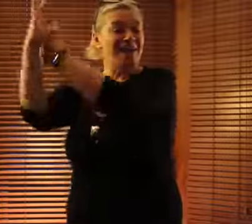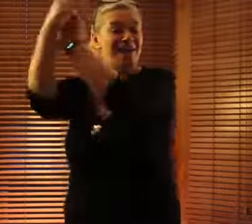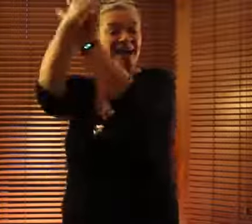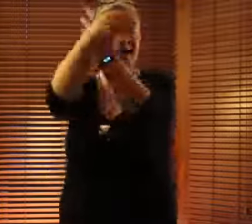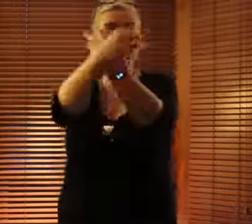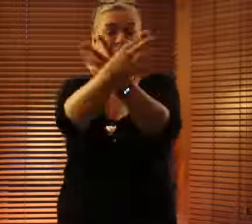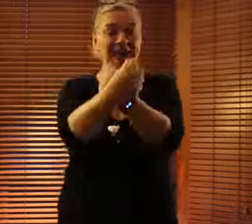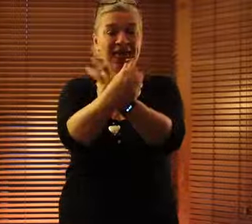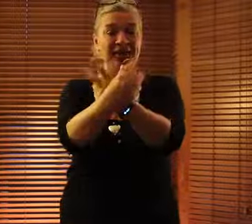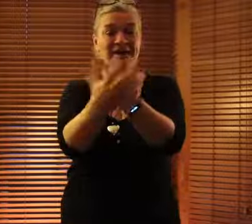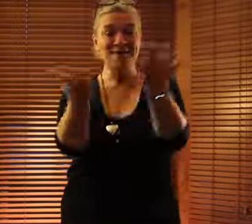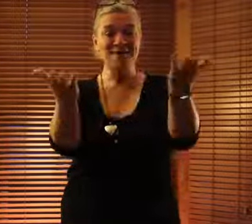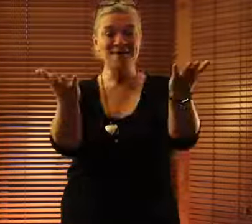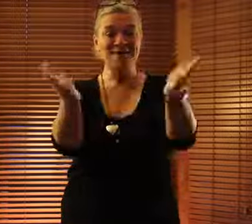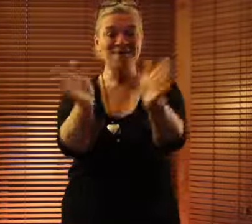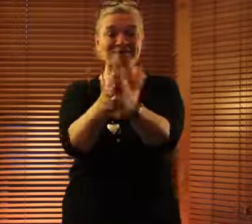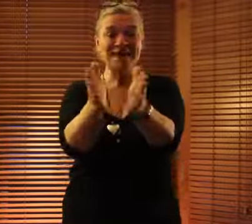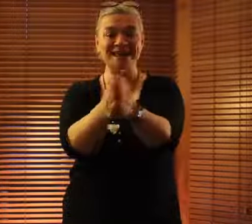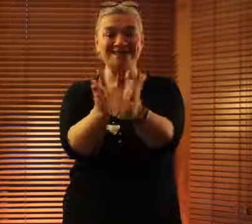back Blair. Brilliant.